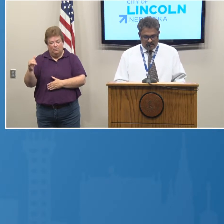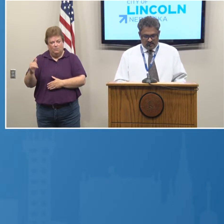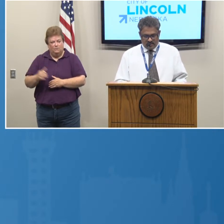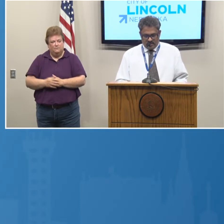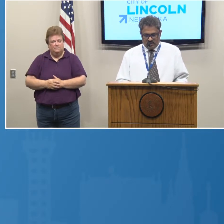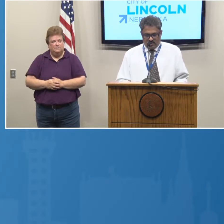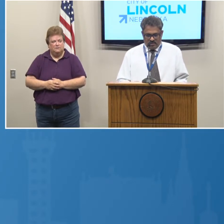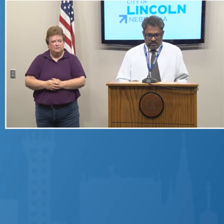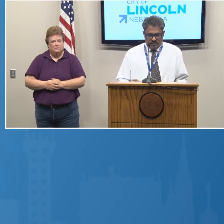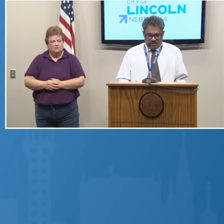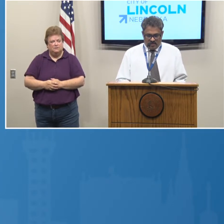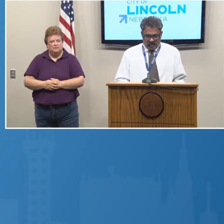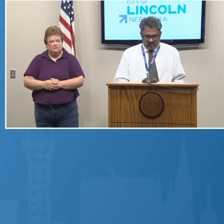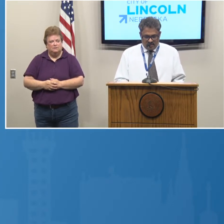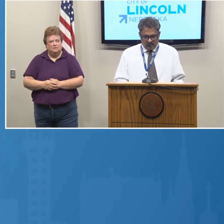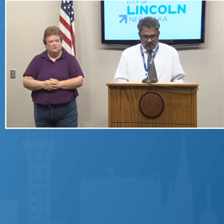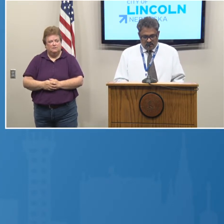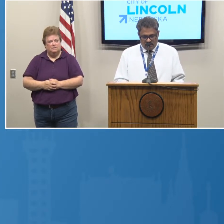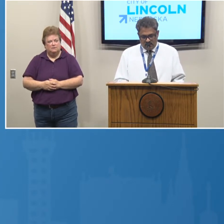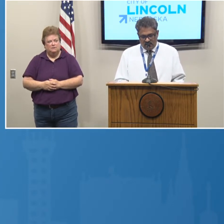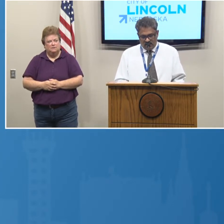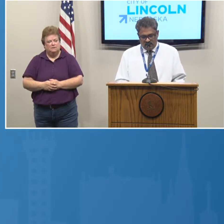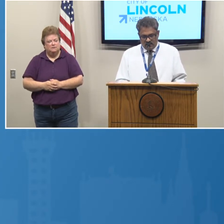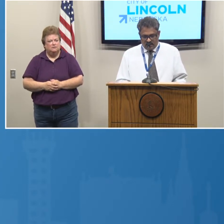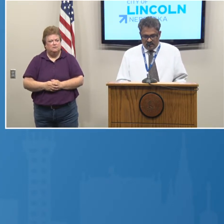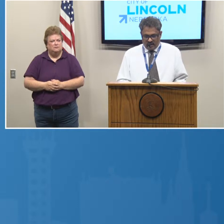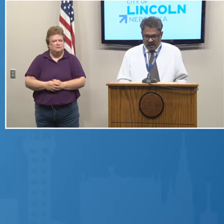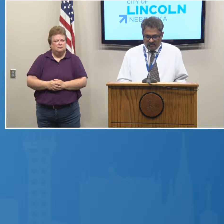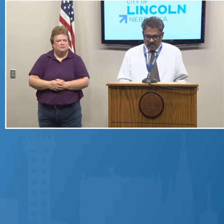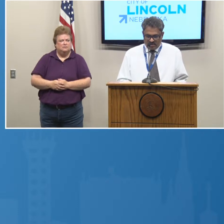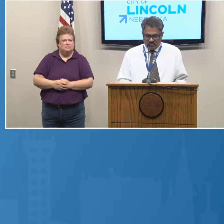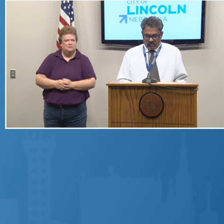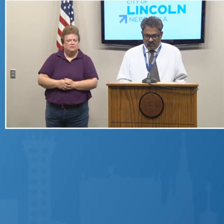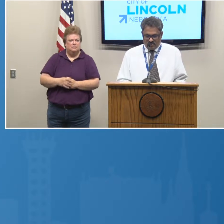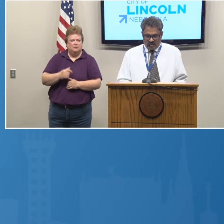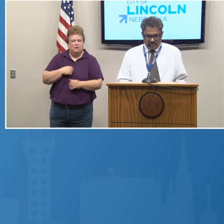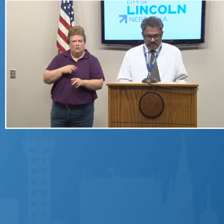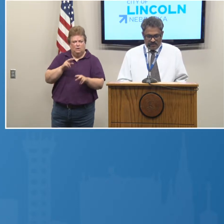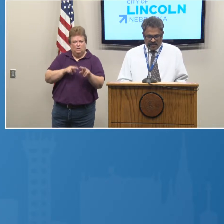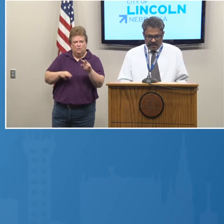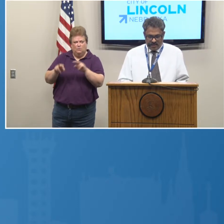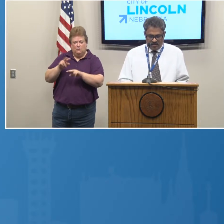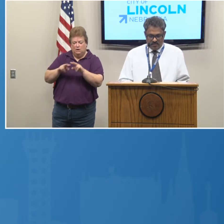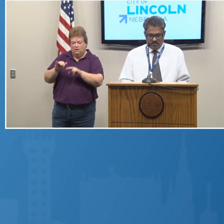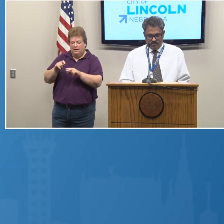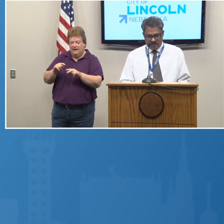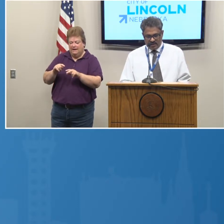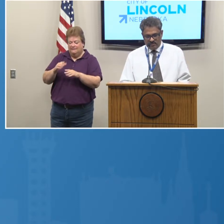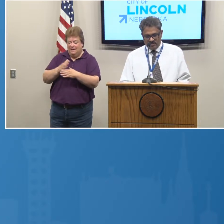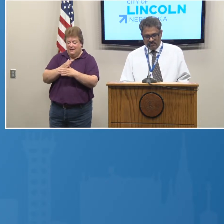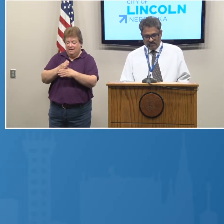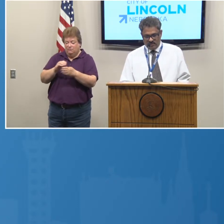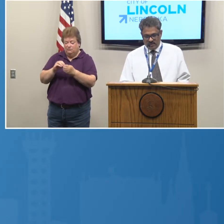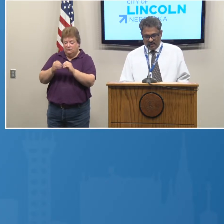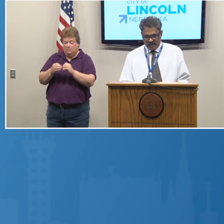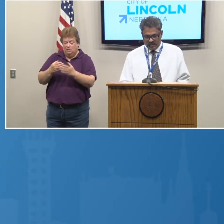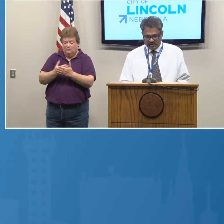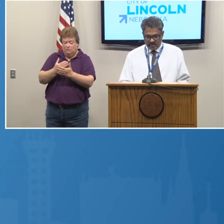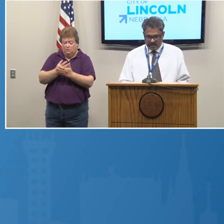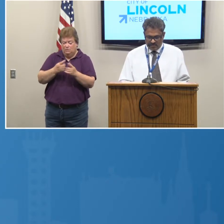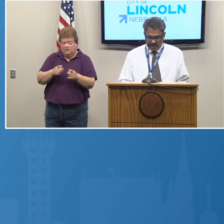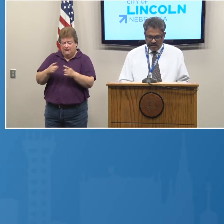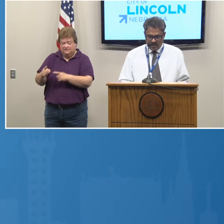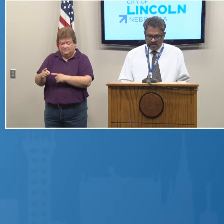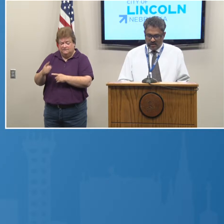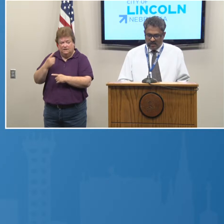New cases. As we look at the average number of new cases per day per 1,000 people in